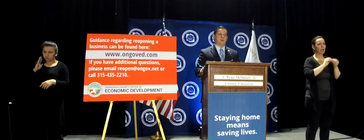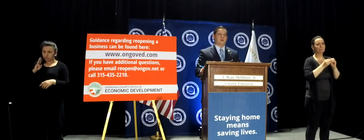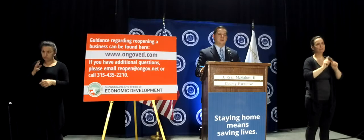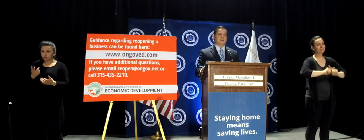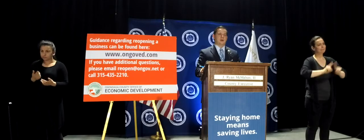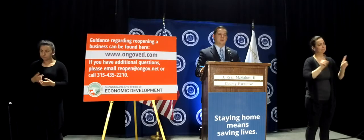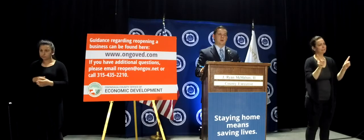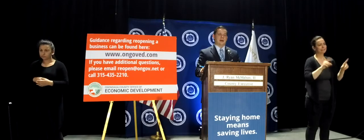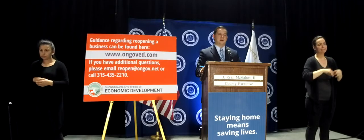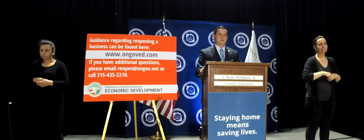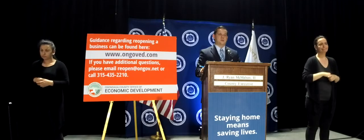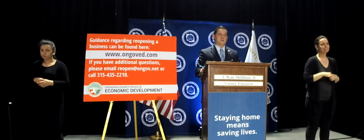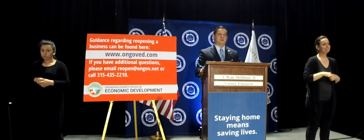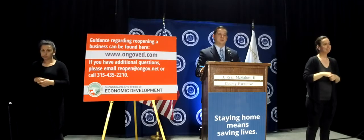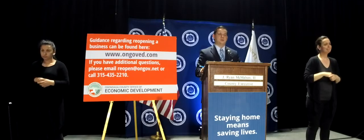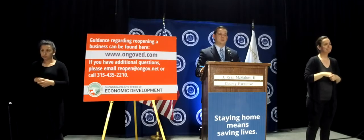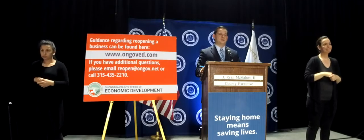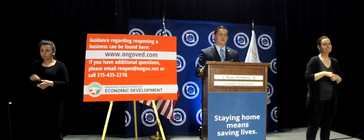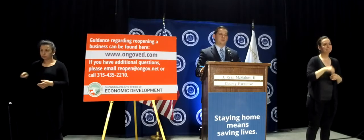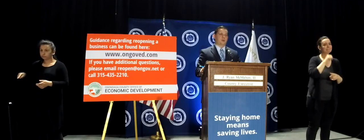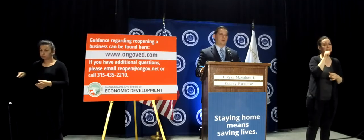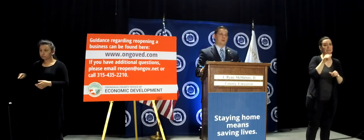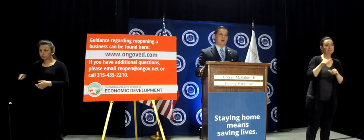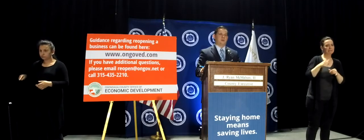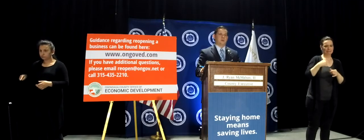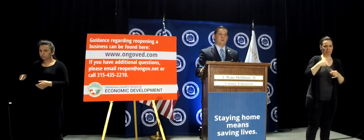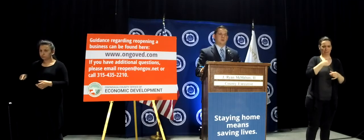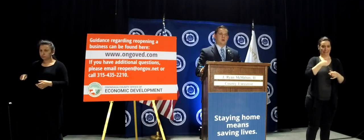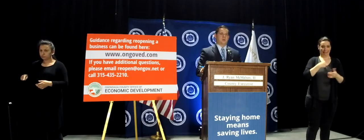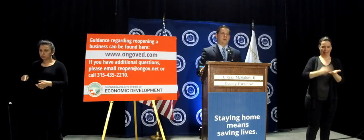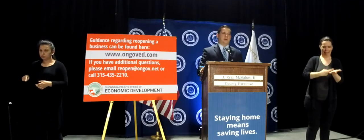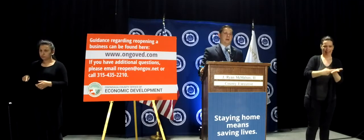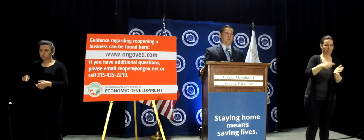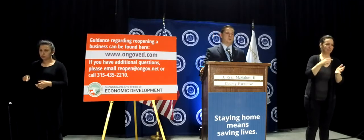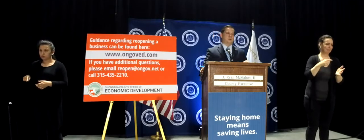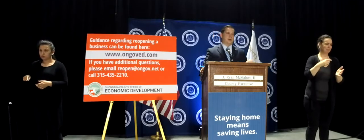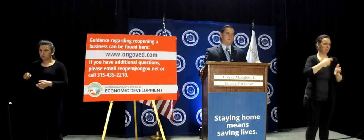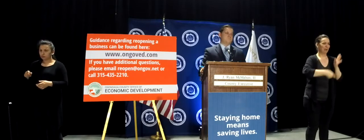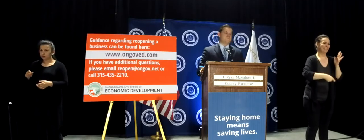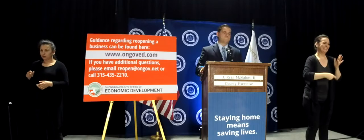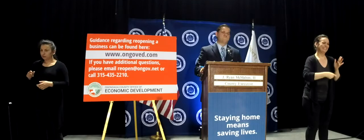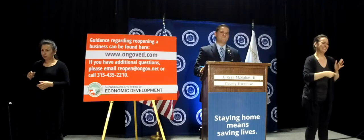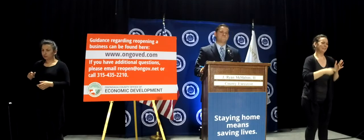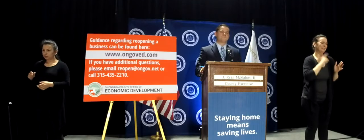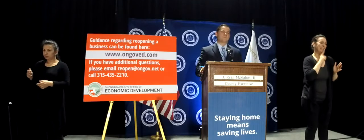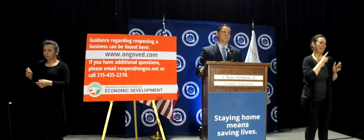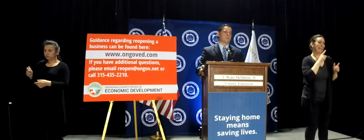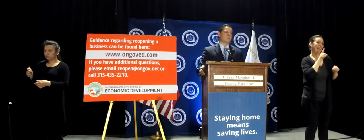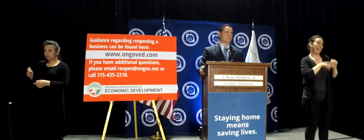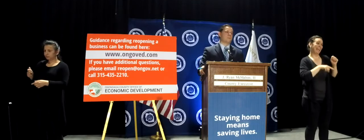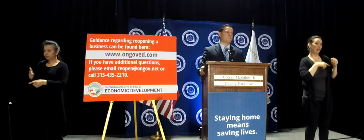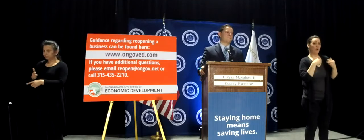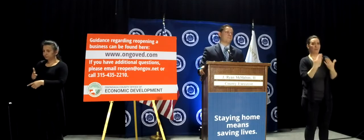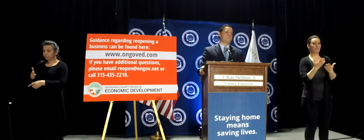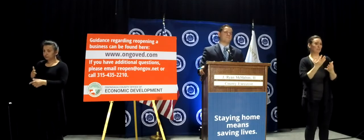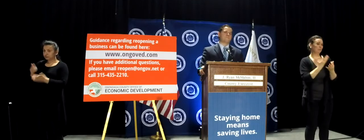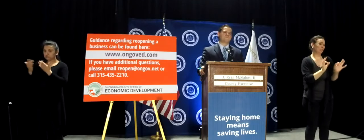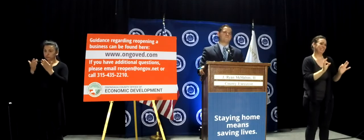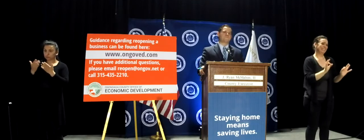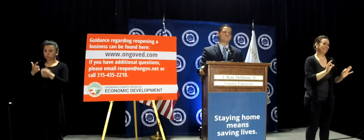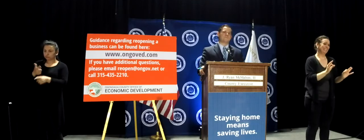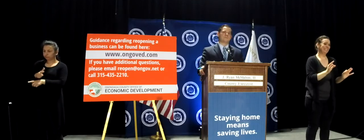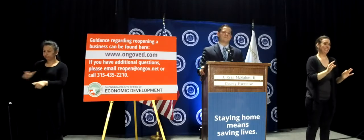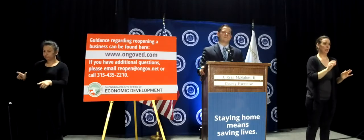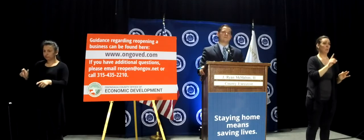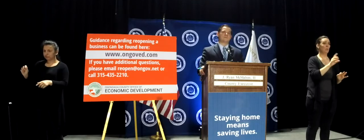So again, we're not in a position to do these things for free. We have a $100 million budget gap. You mentioned children and you mentioned